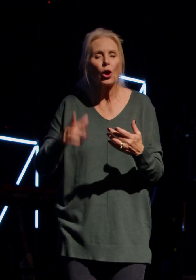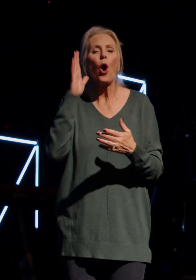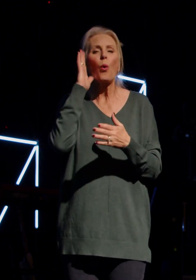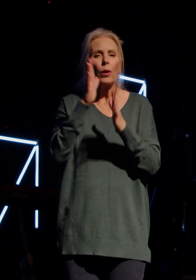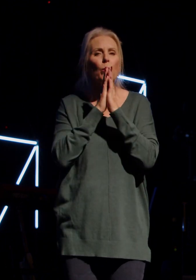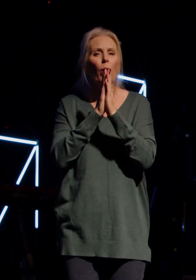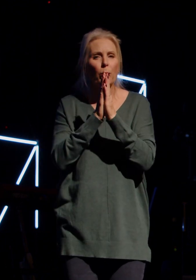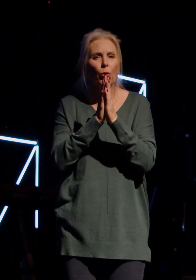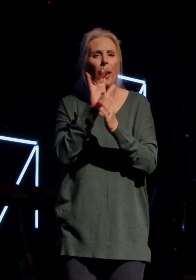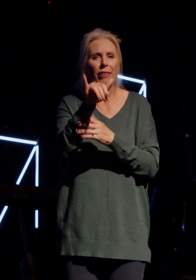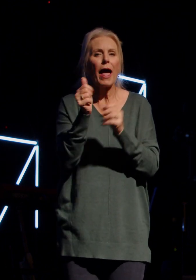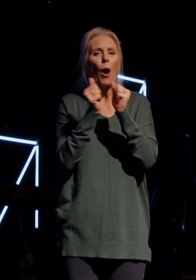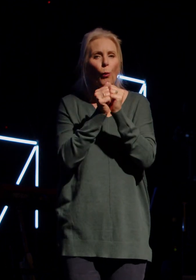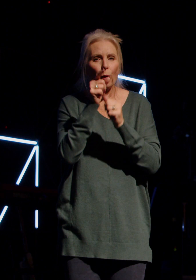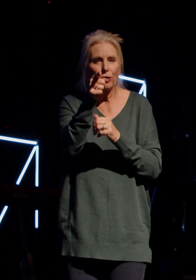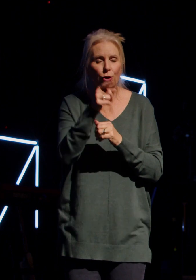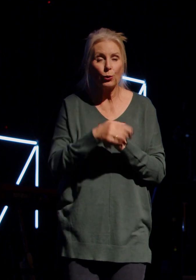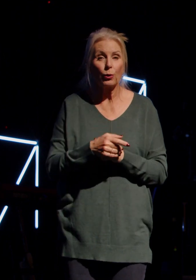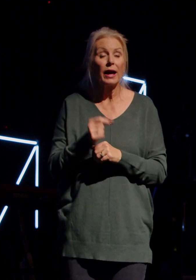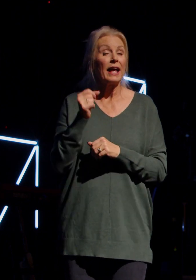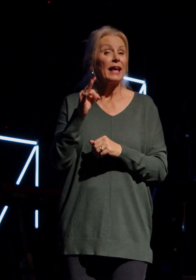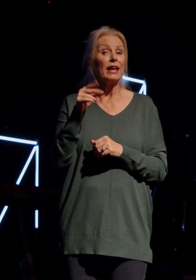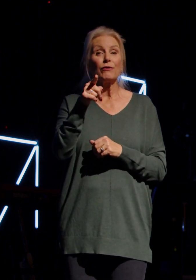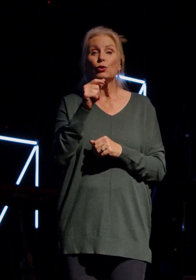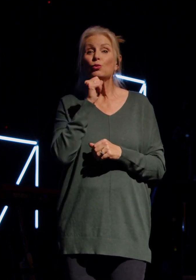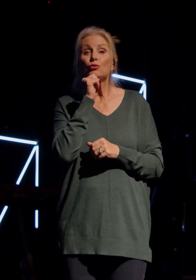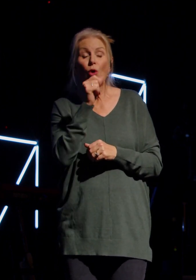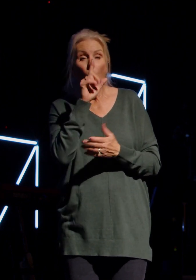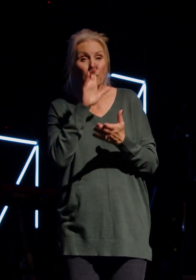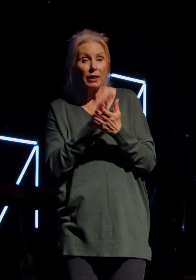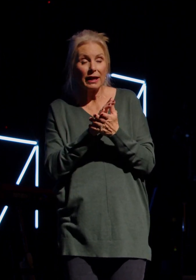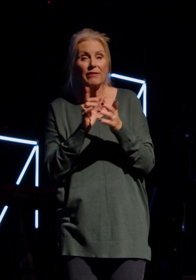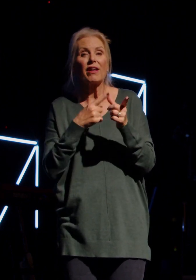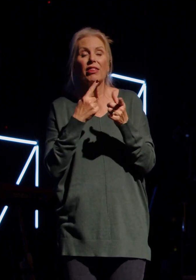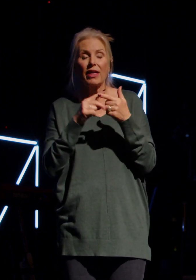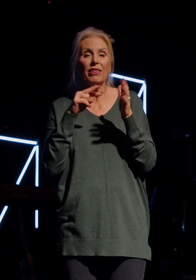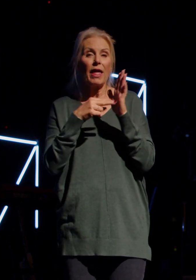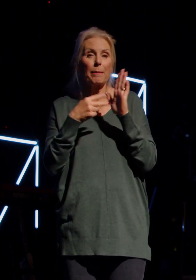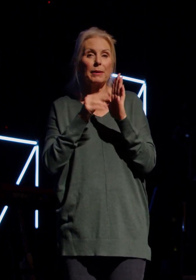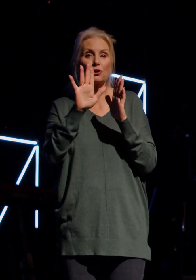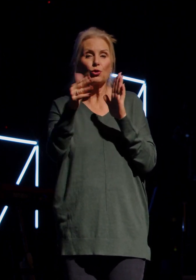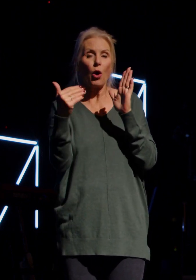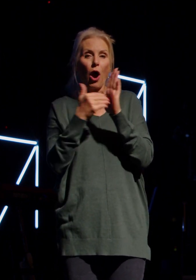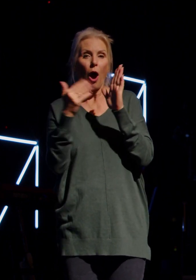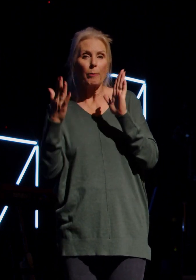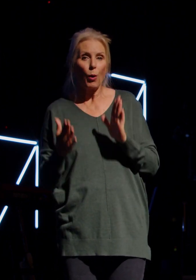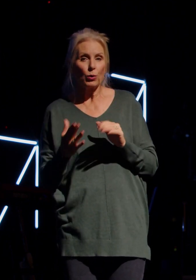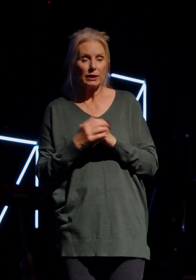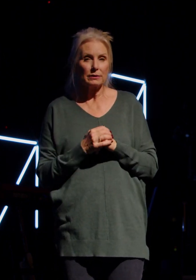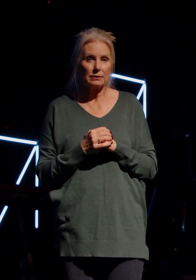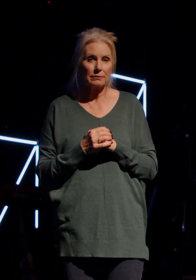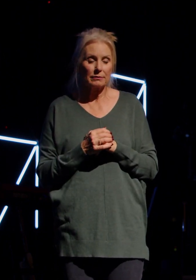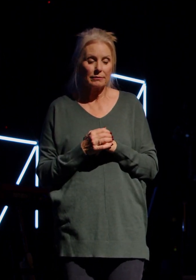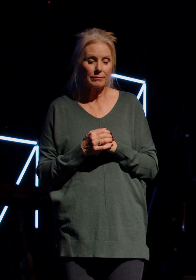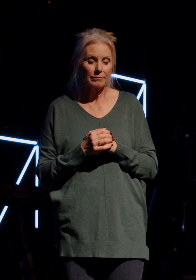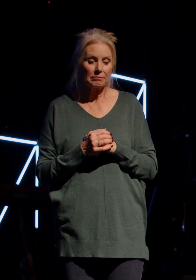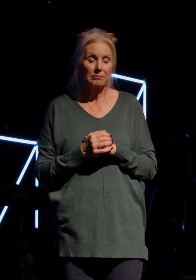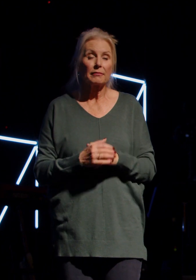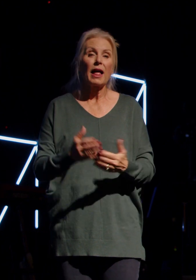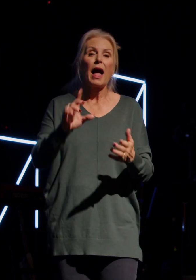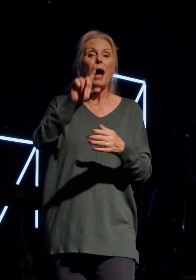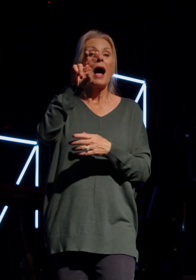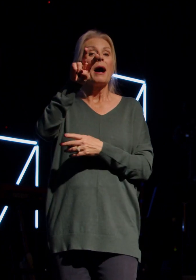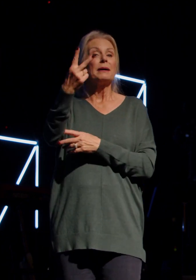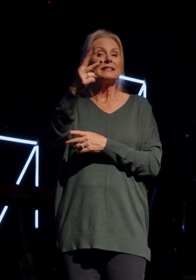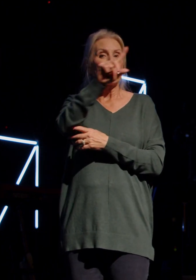in him. If you don't believe, you're an opponent. Next question. Is there a friend that you need to bring to Jesus? I've heard